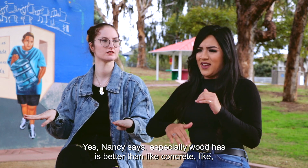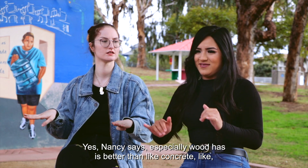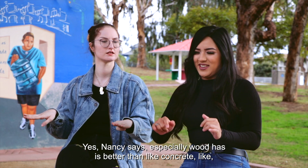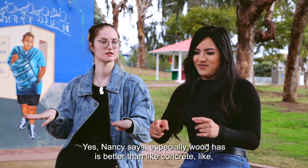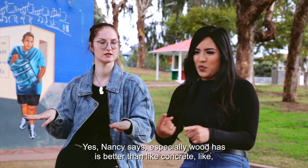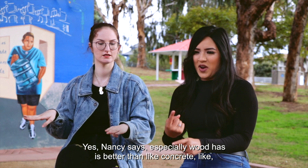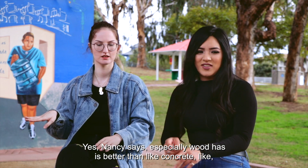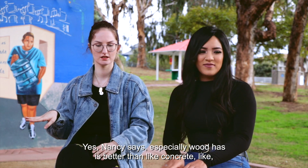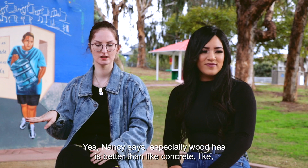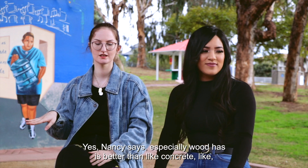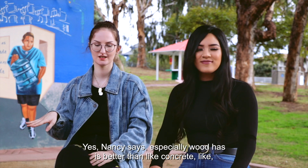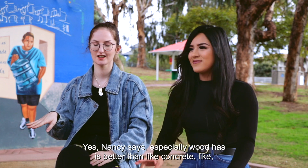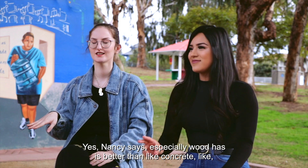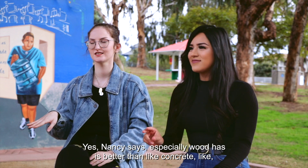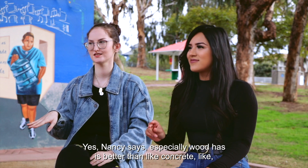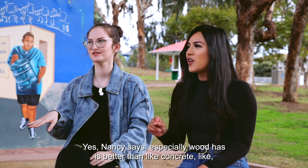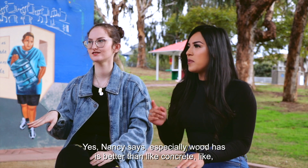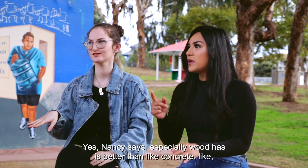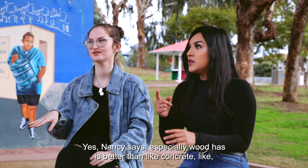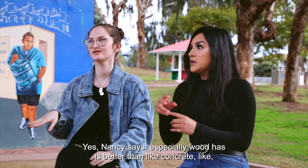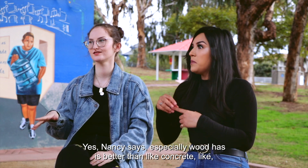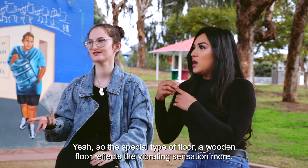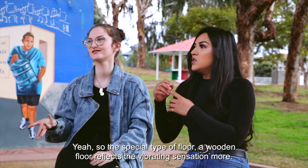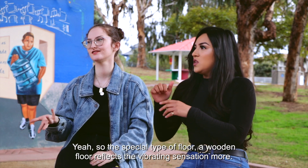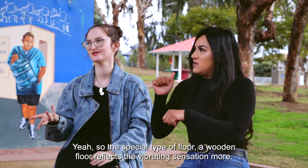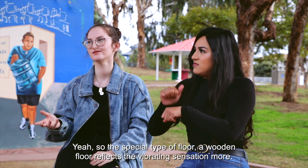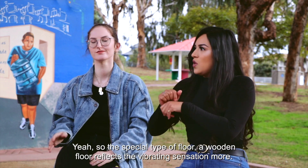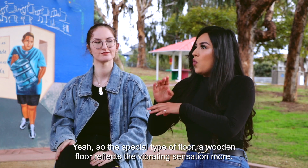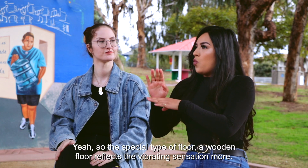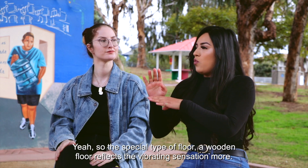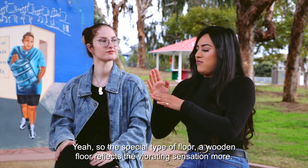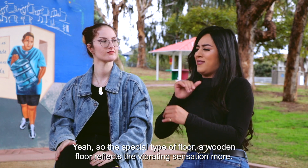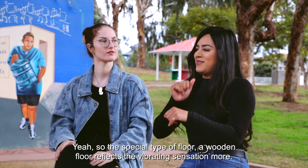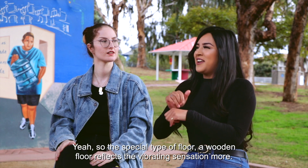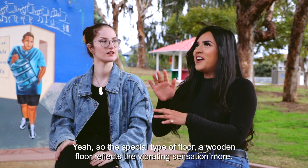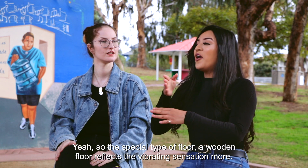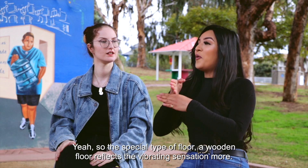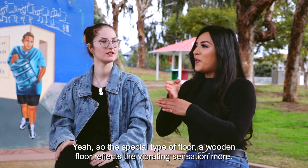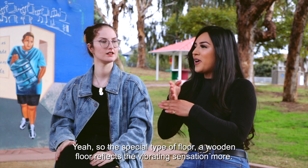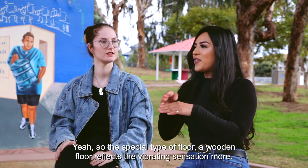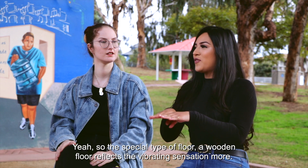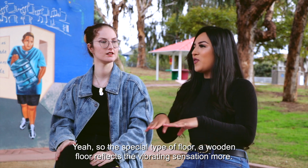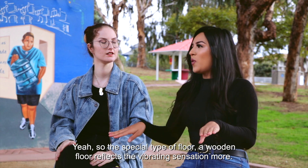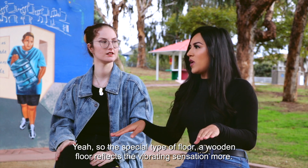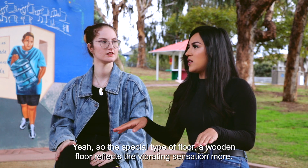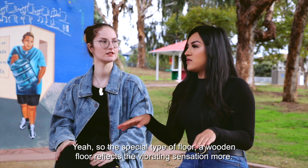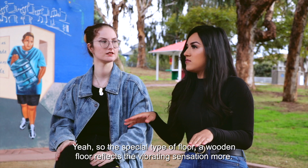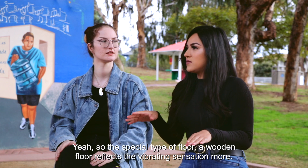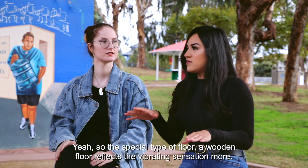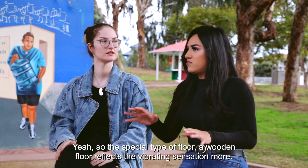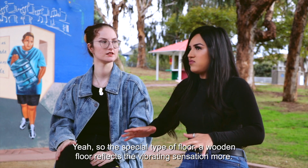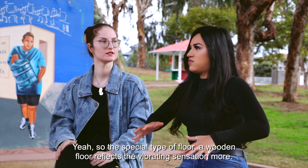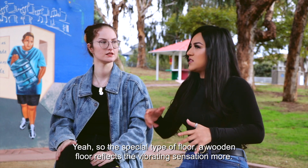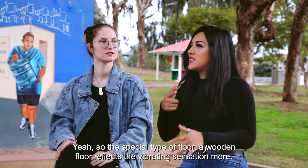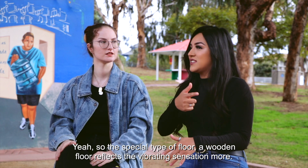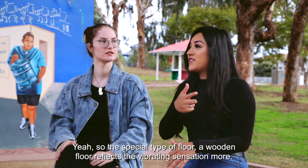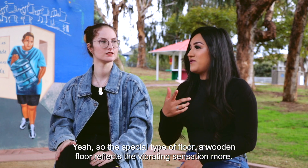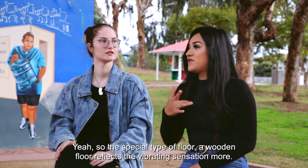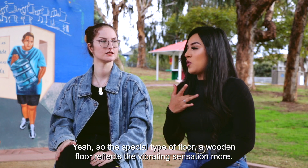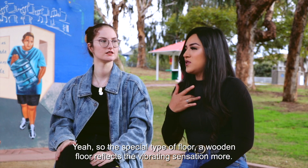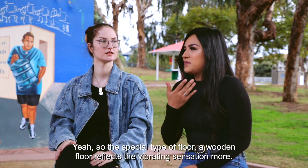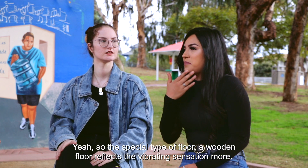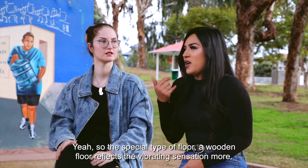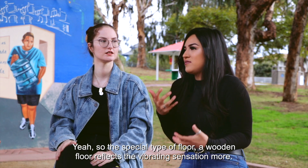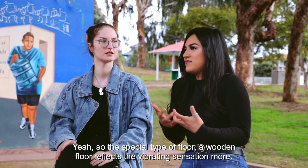wood is better than like concrete, so the special type of floor, a wooden